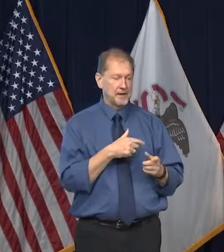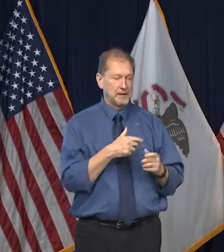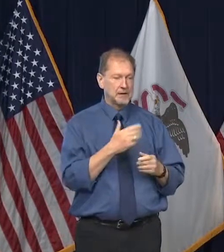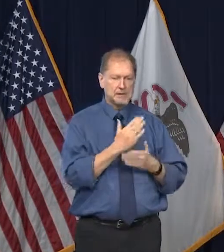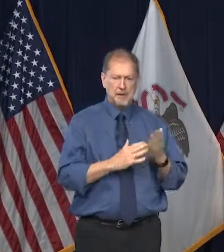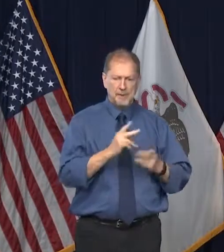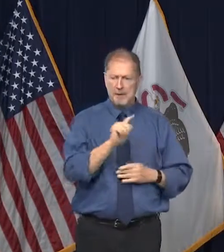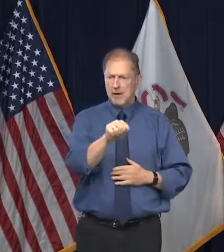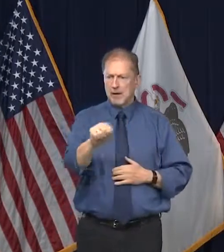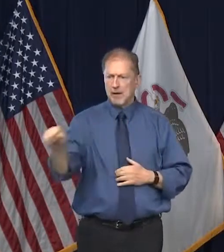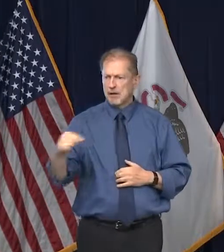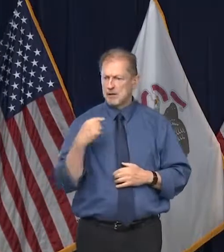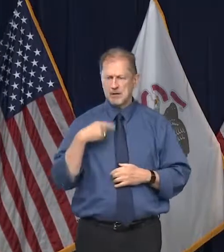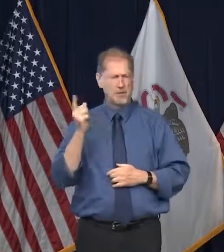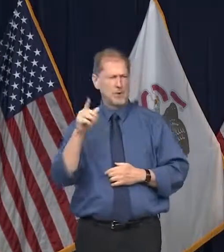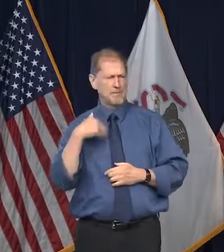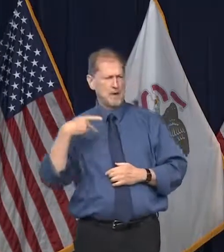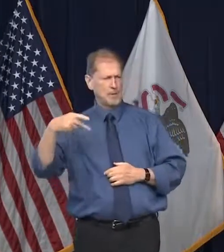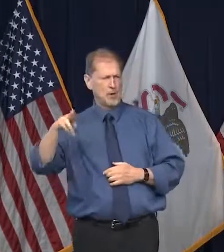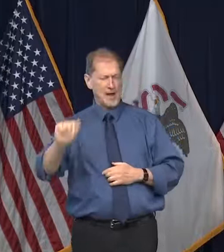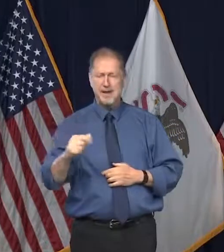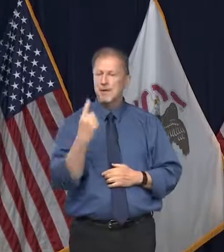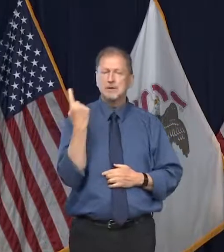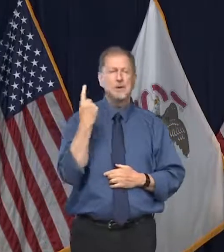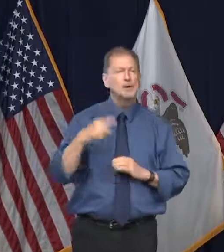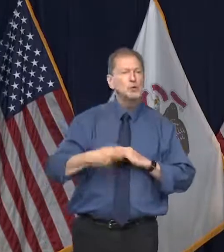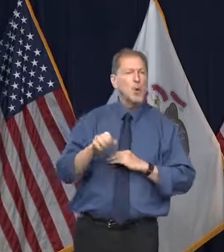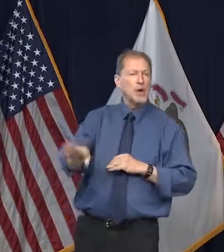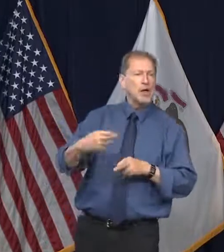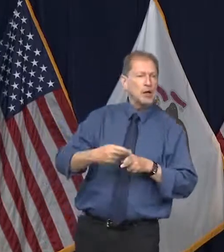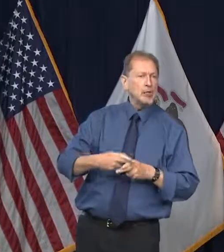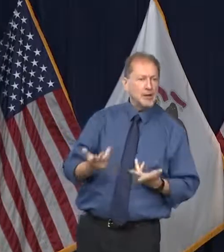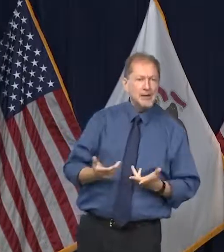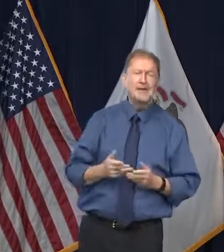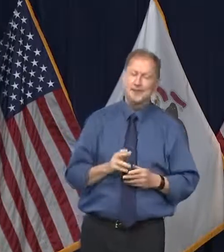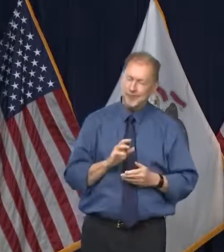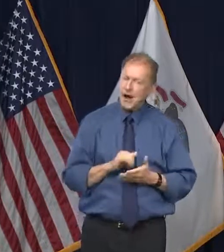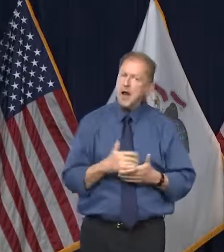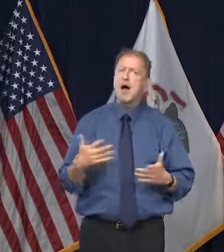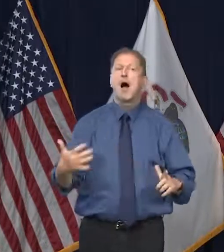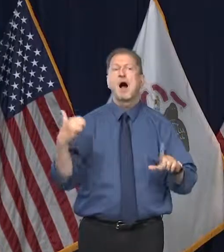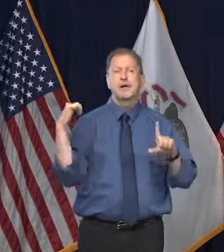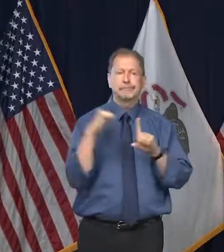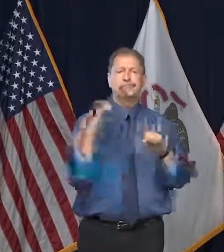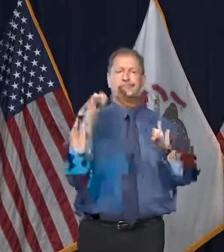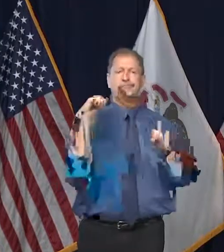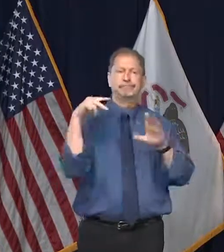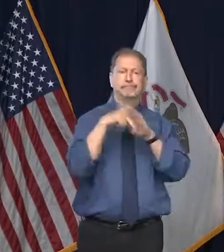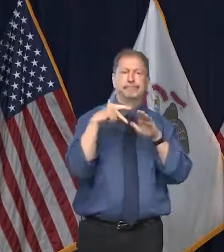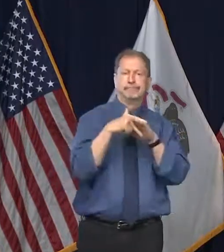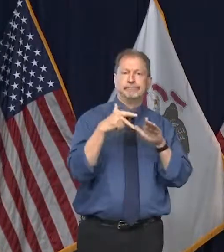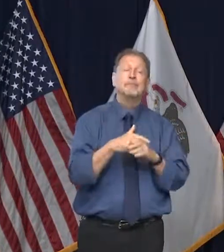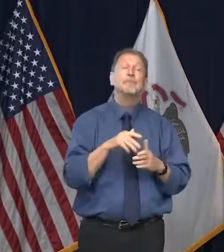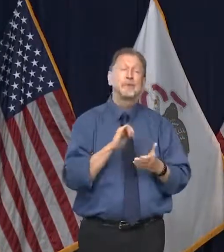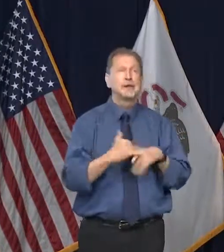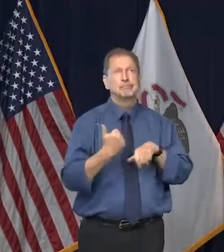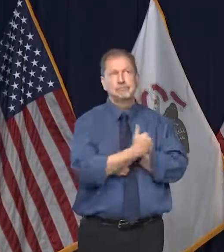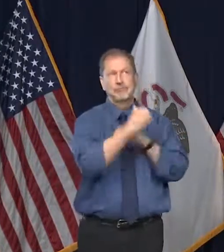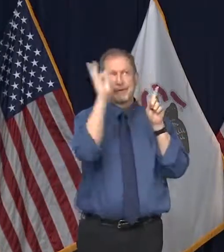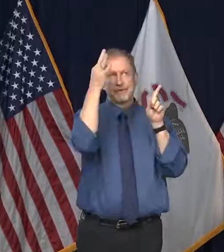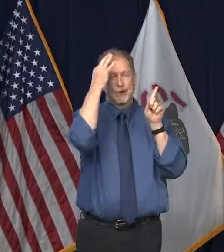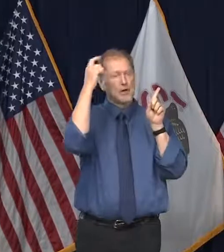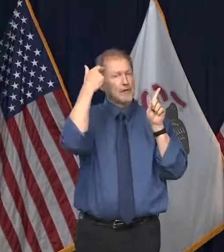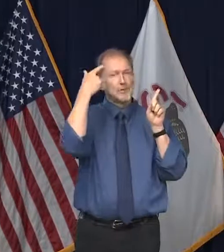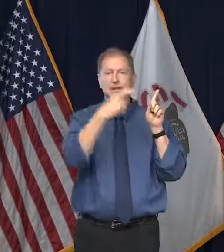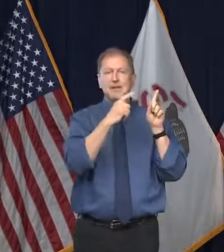benefits filled, one of the challenges has been the massive fraud that the federal government kind of built into that system,